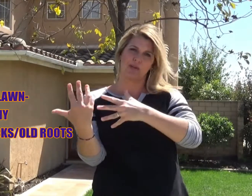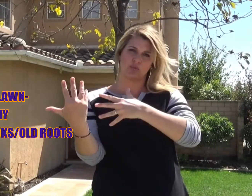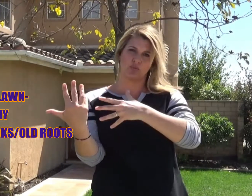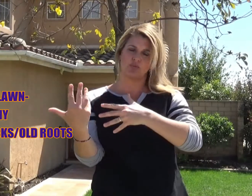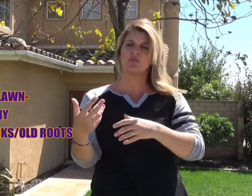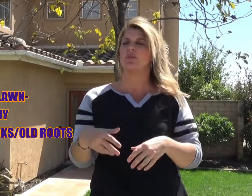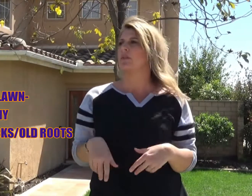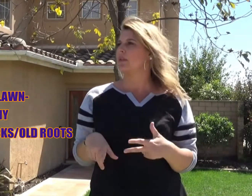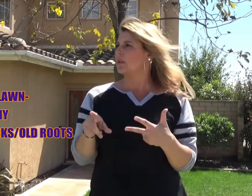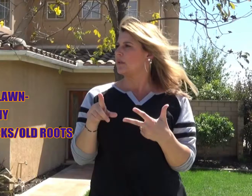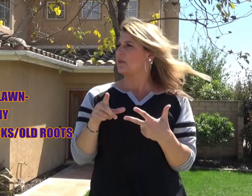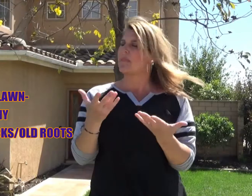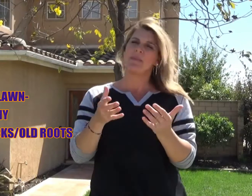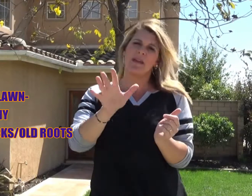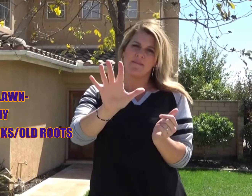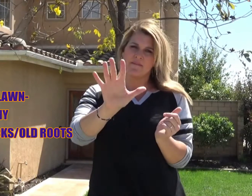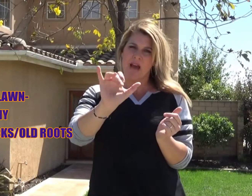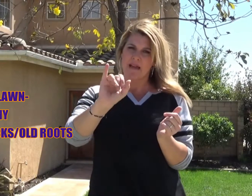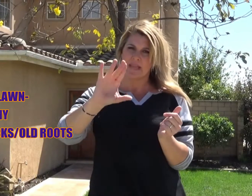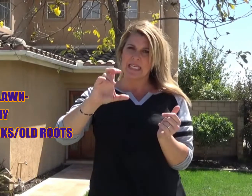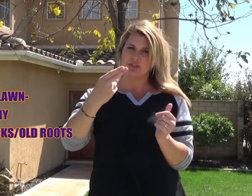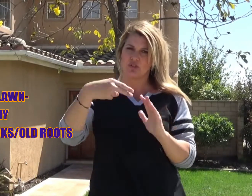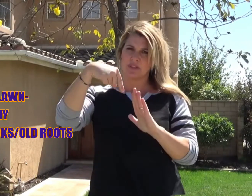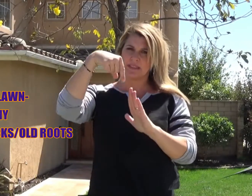Usually about 5 inches deep.